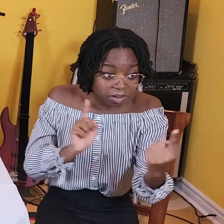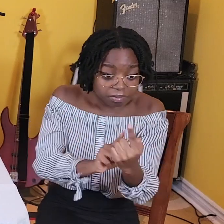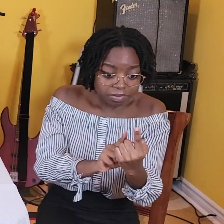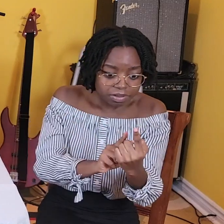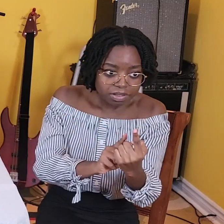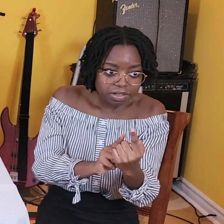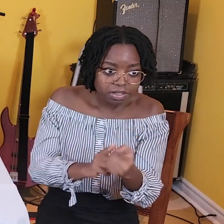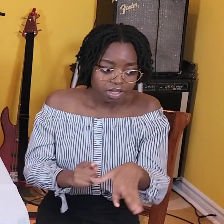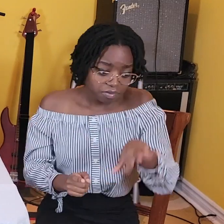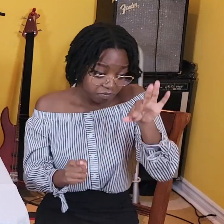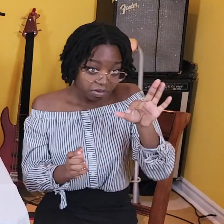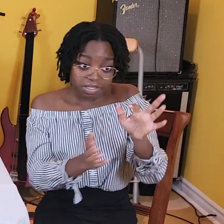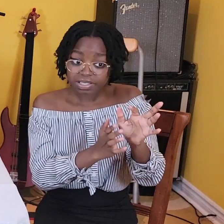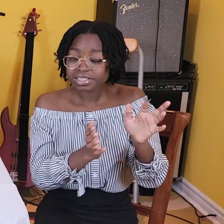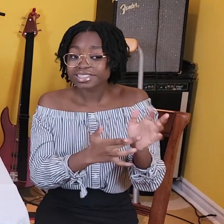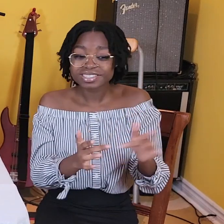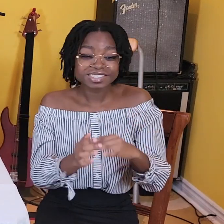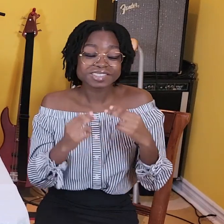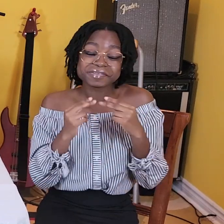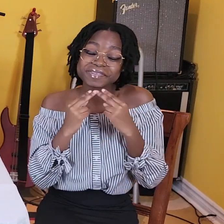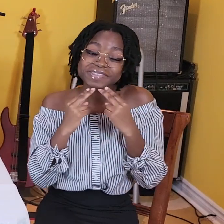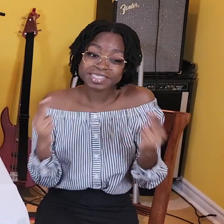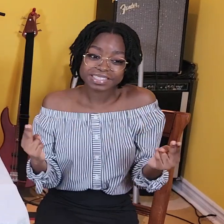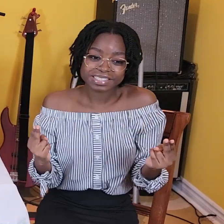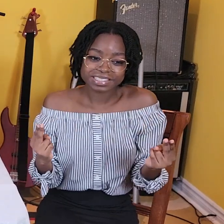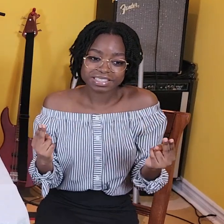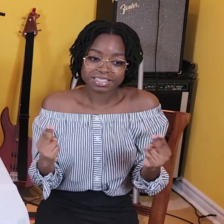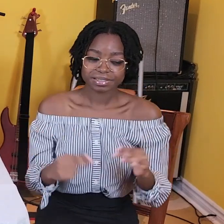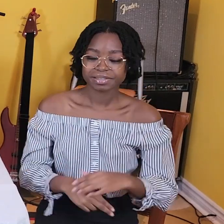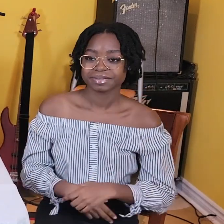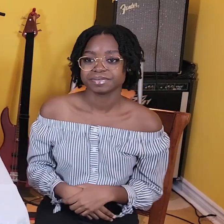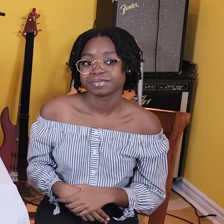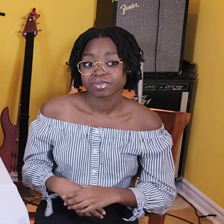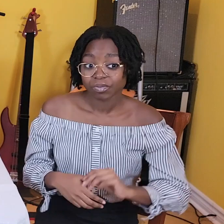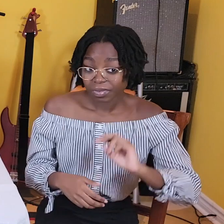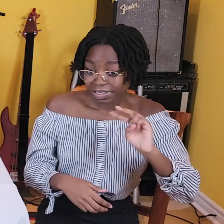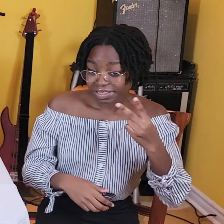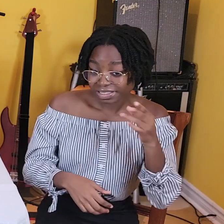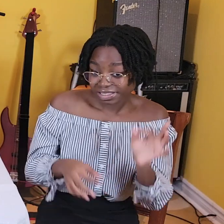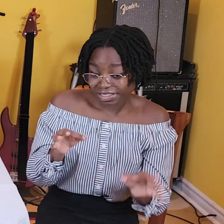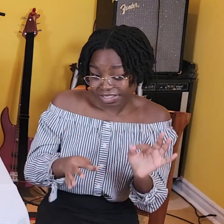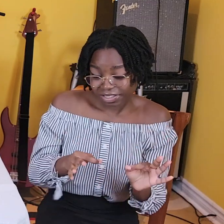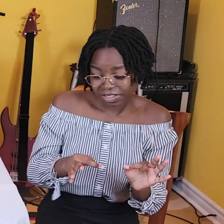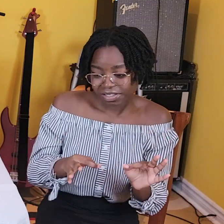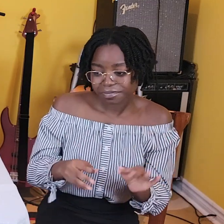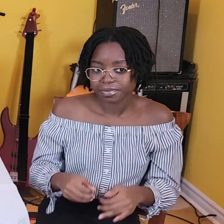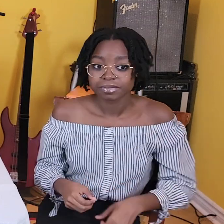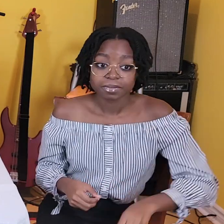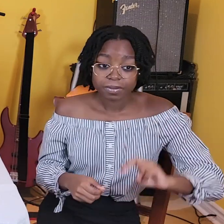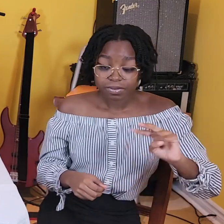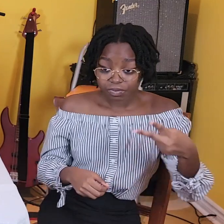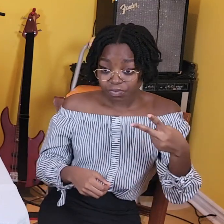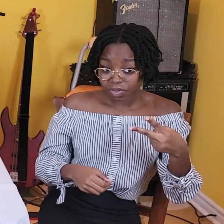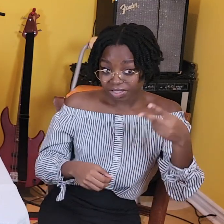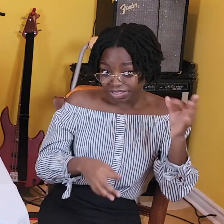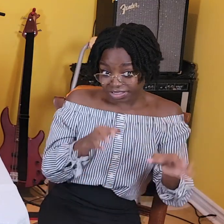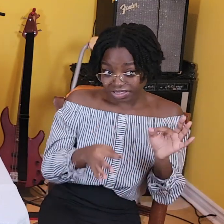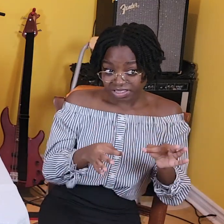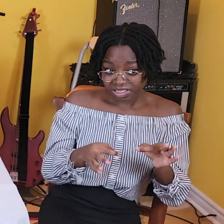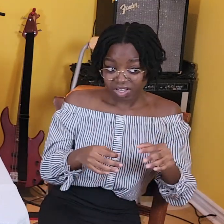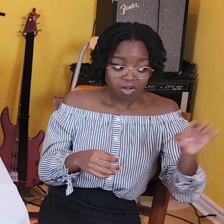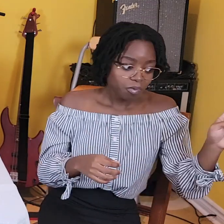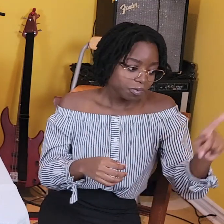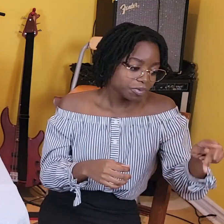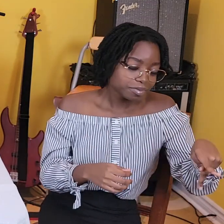fault in him. He found no fault in him. So that was the second trial. And then the third trial, it was back to Pilate.